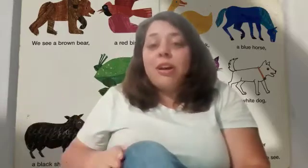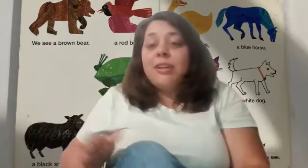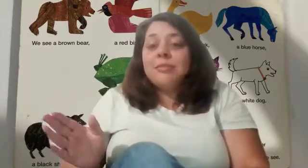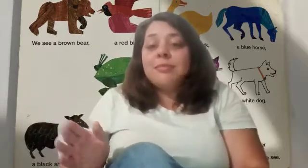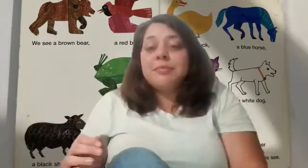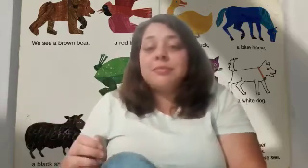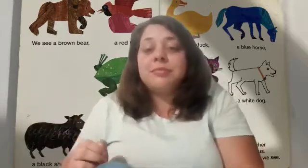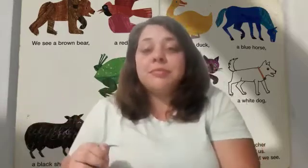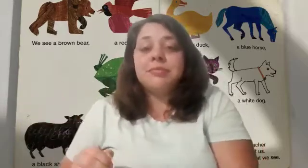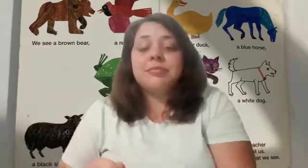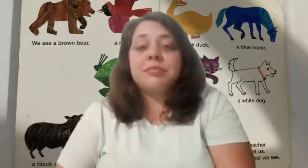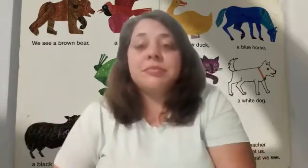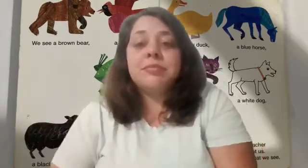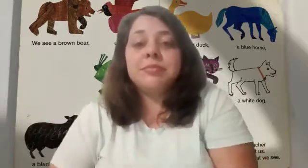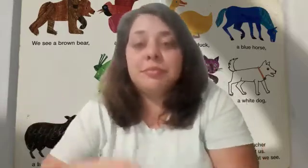dog,